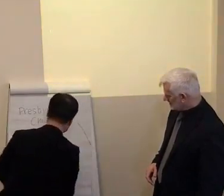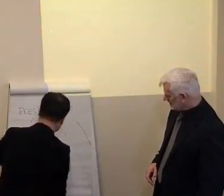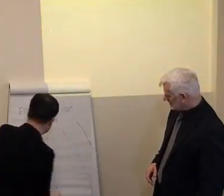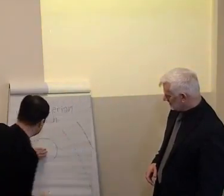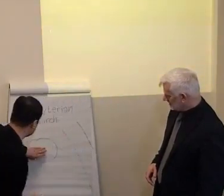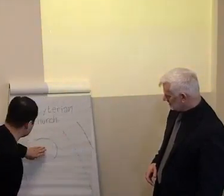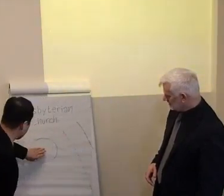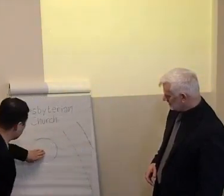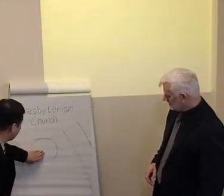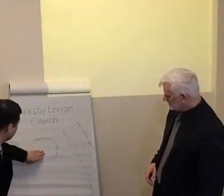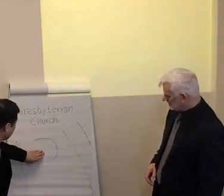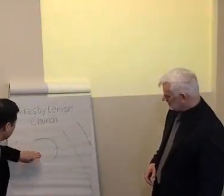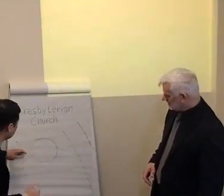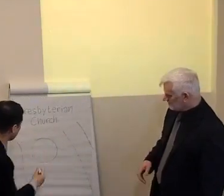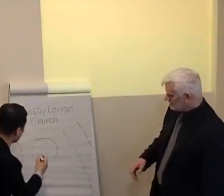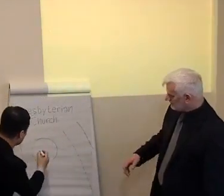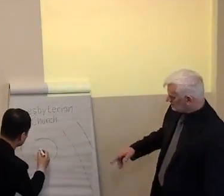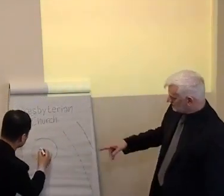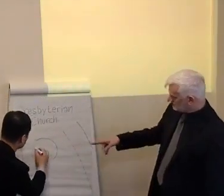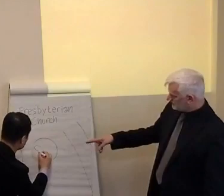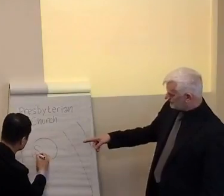This is the capital city, Seoul.